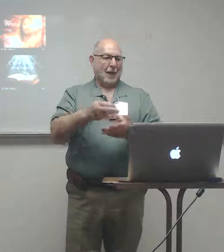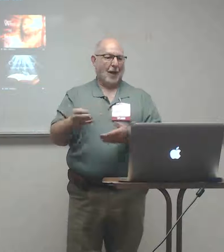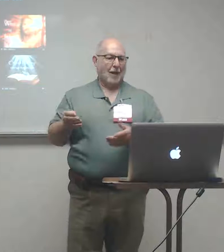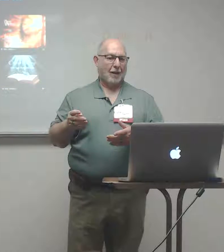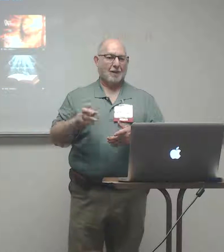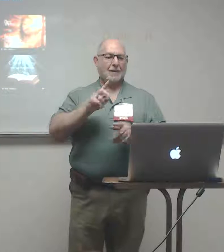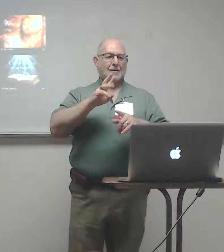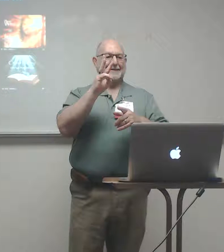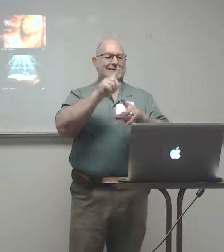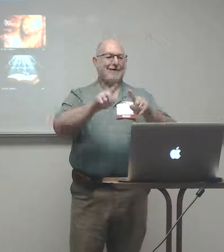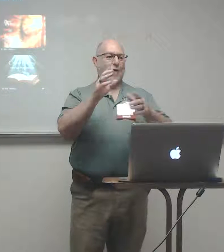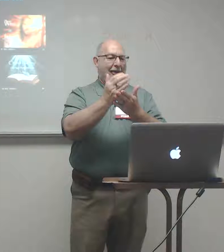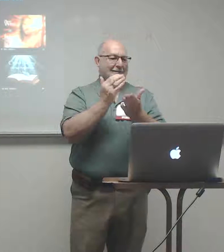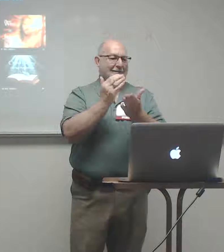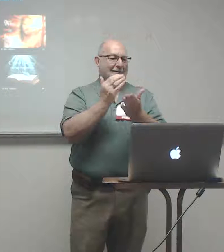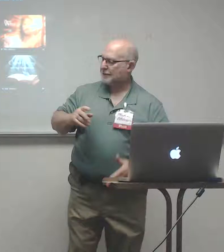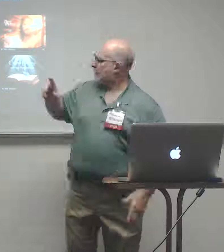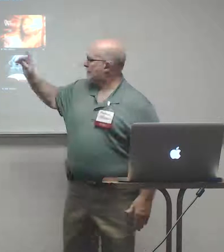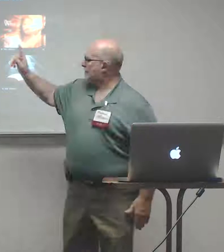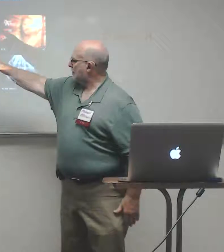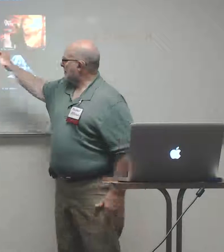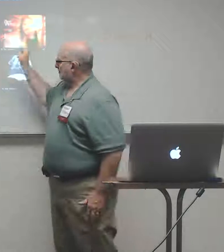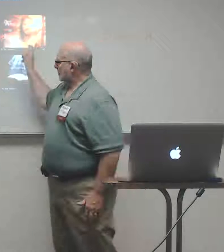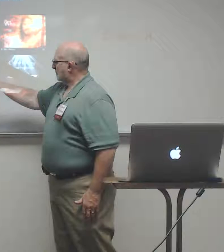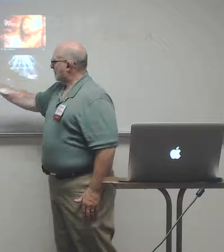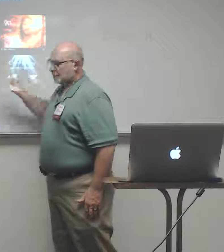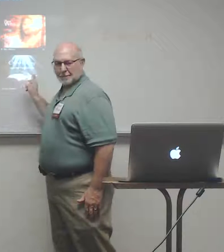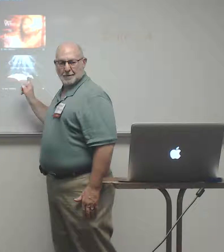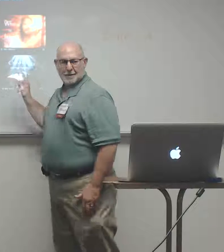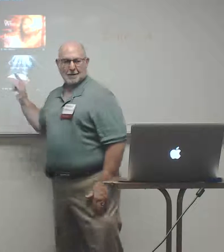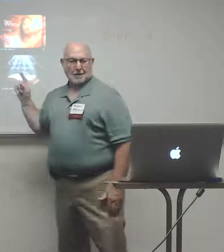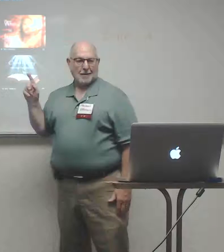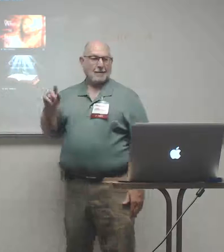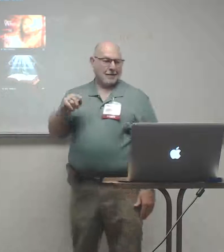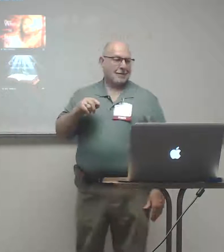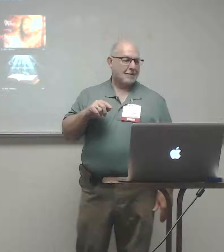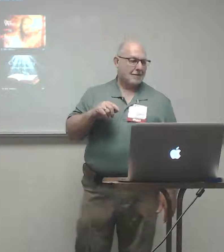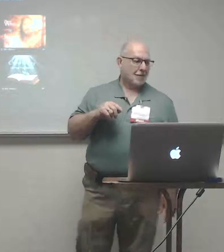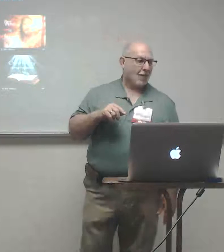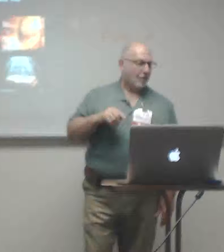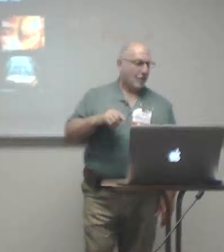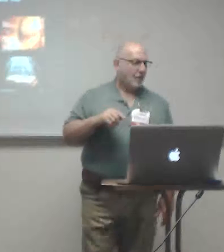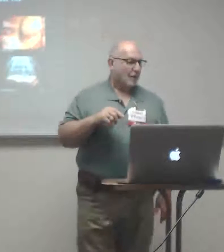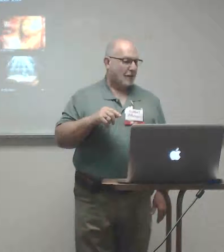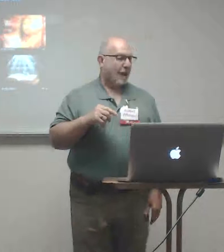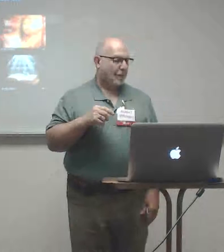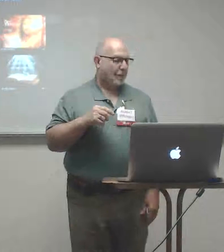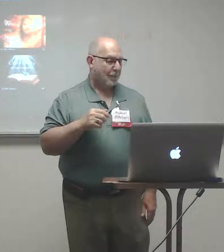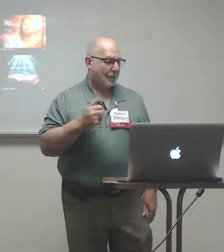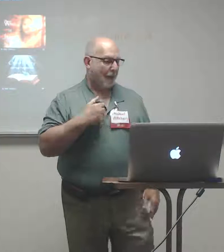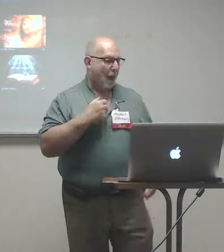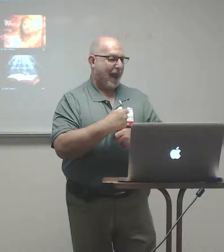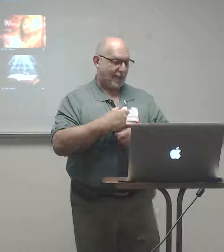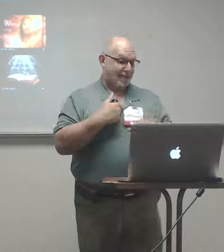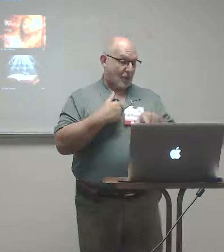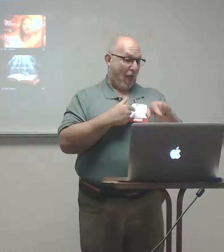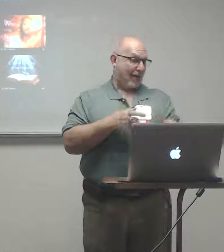these. These are my own handouts. There's 6 different classes right there. So, yeah. I